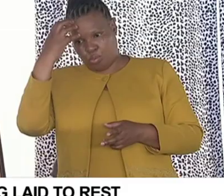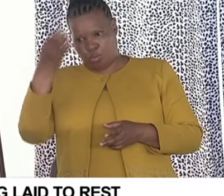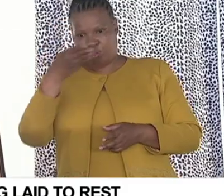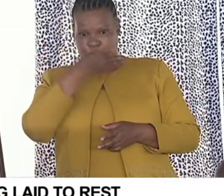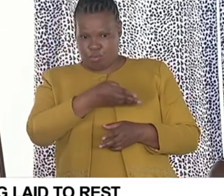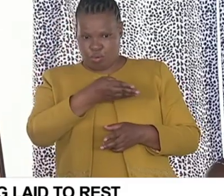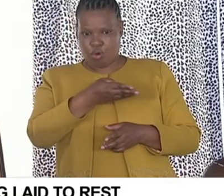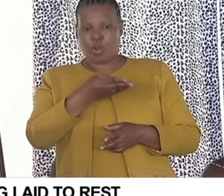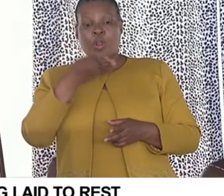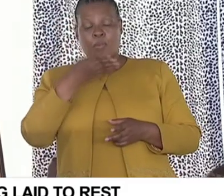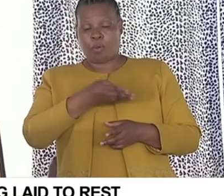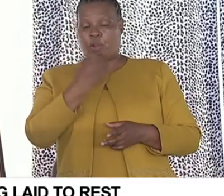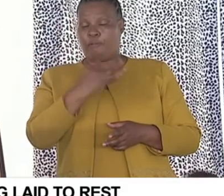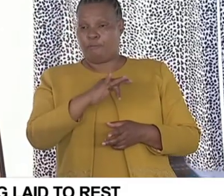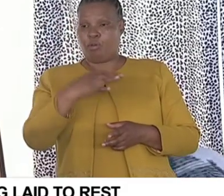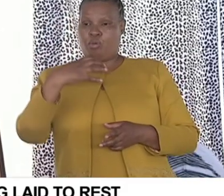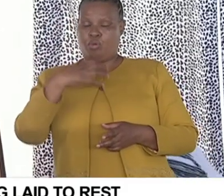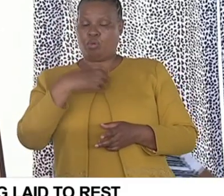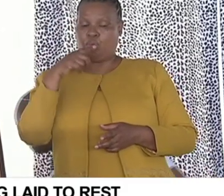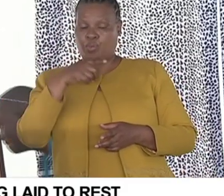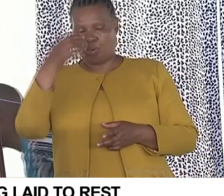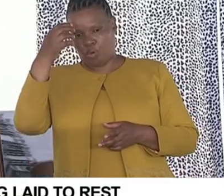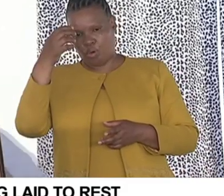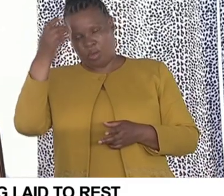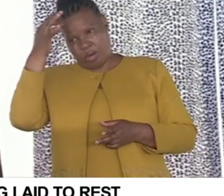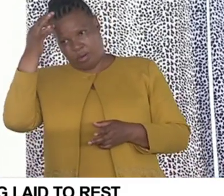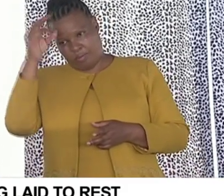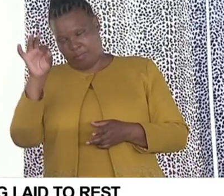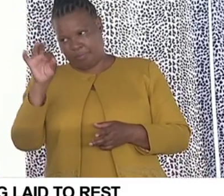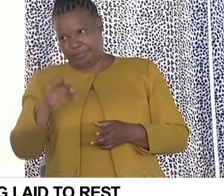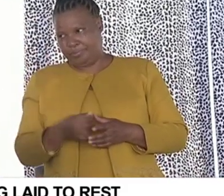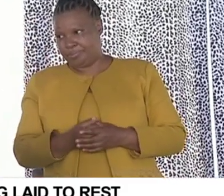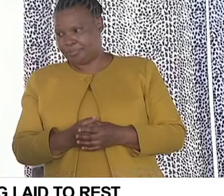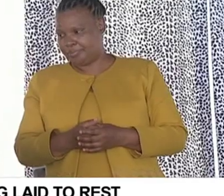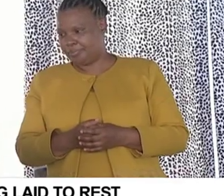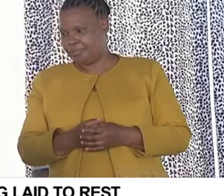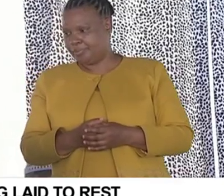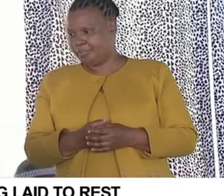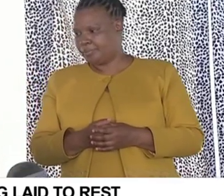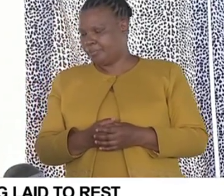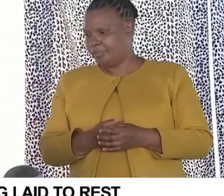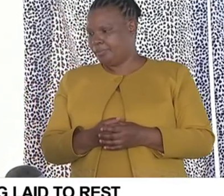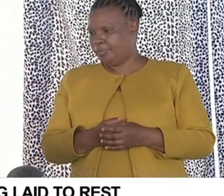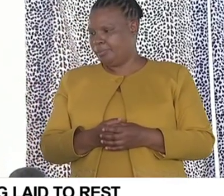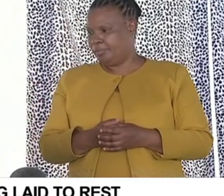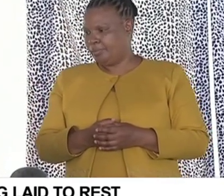own government leaves much not to be desired. Our government has failed